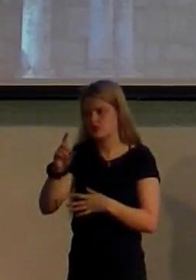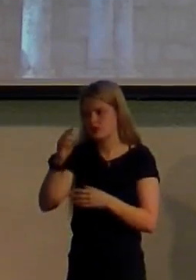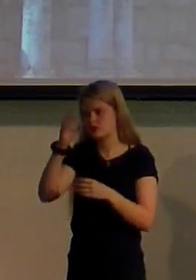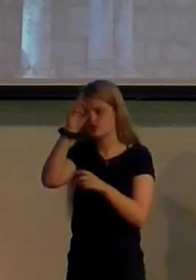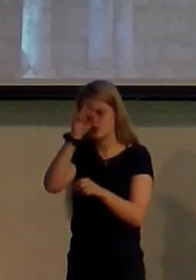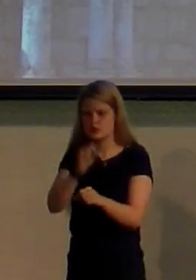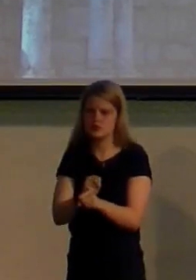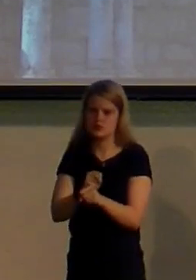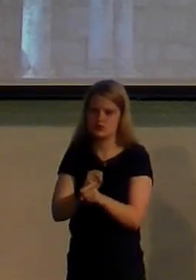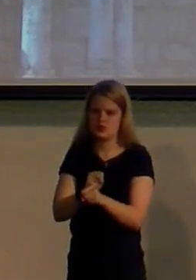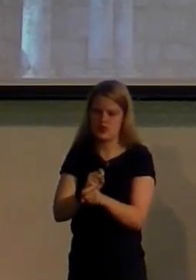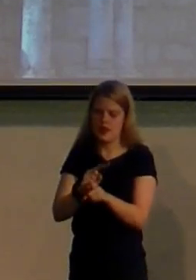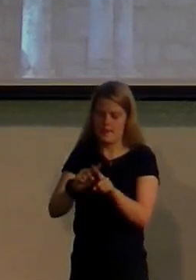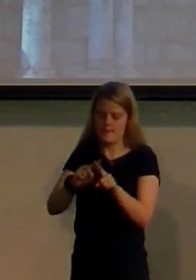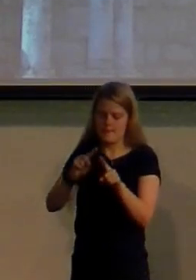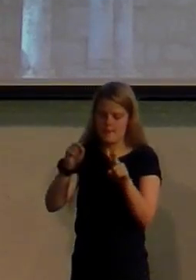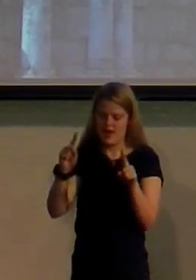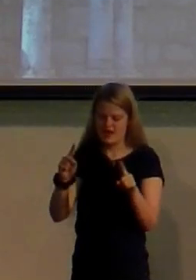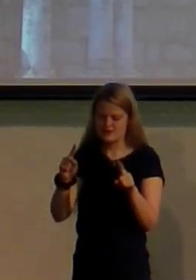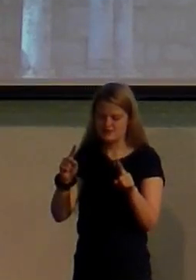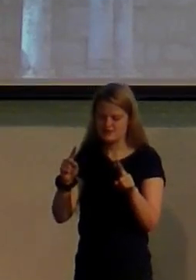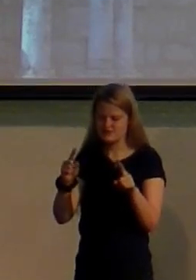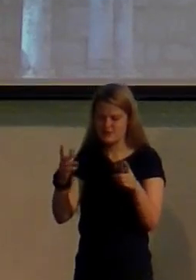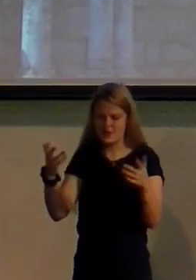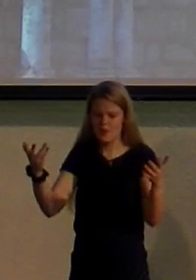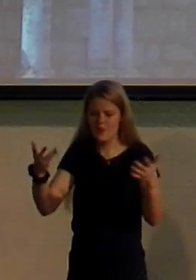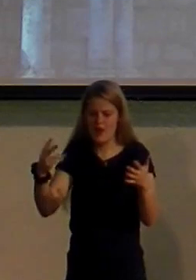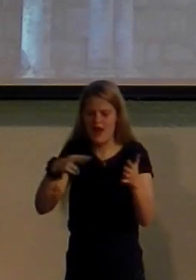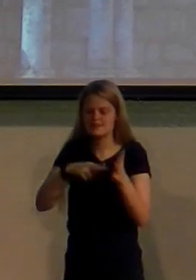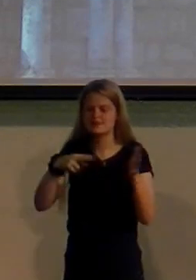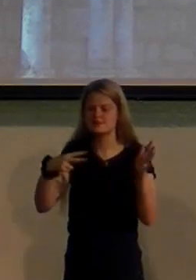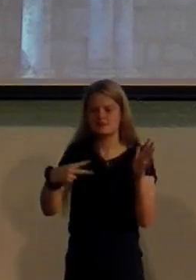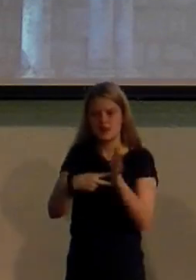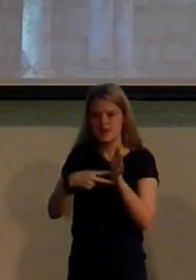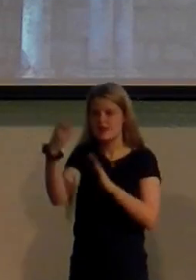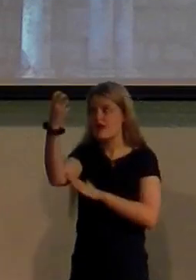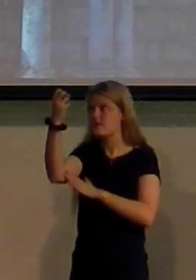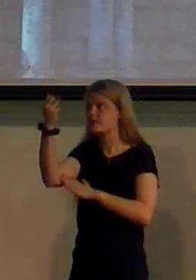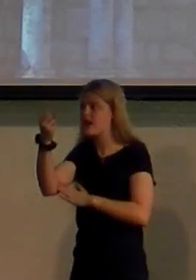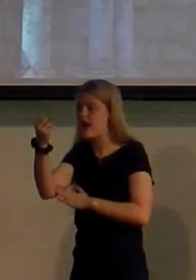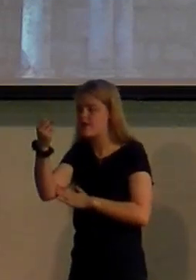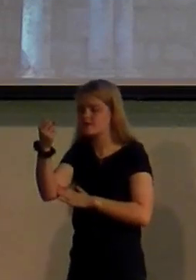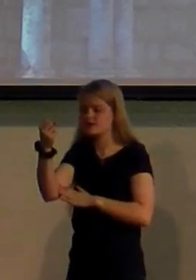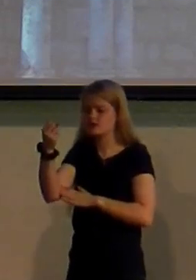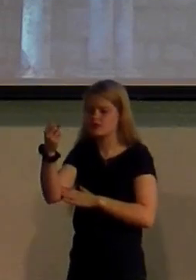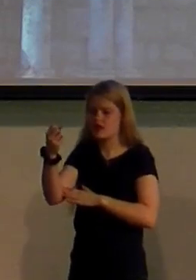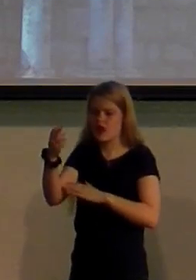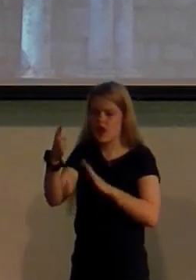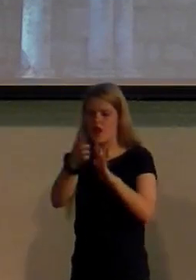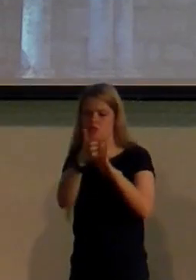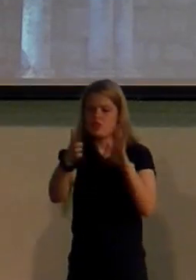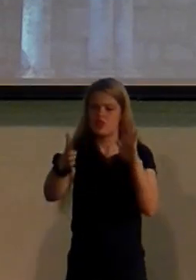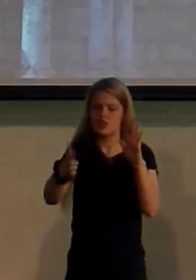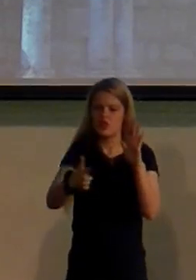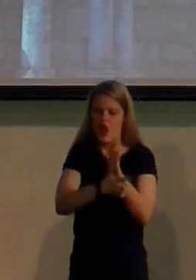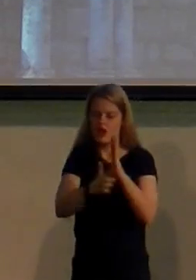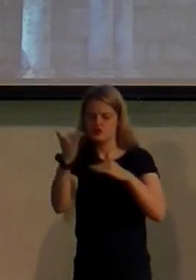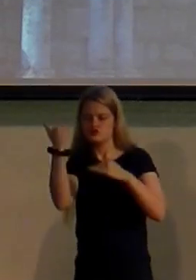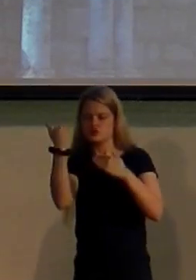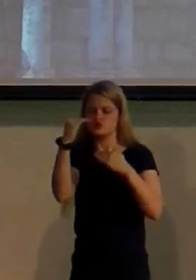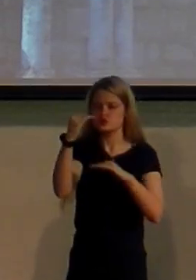talk about this Sabbath for a minute. What is it? What does it mean? Is the Sabbath to be a law to restrict